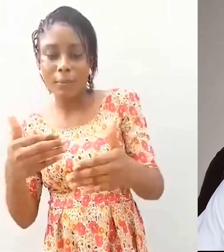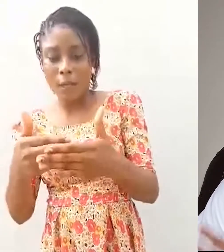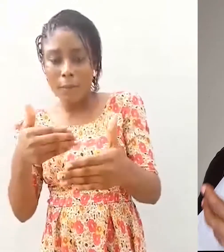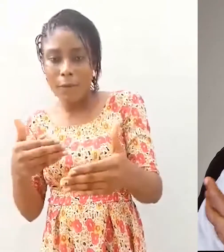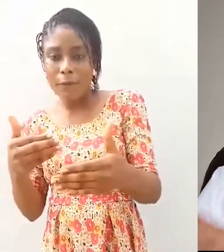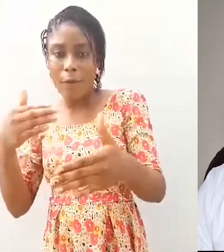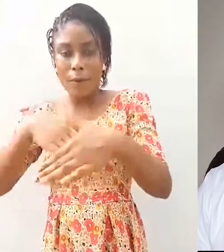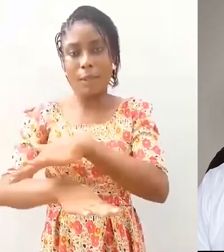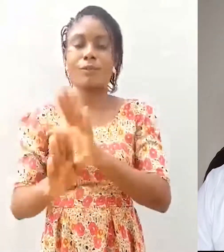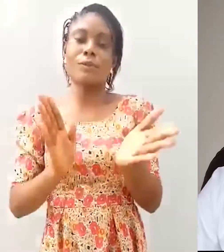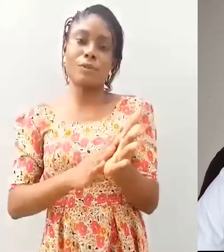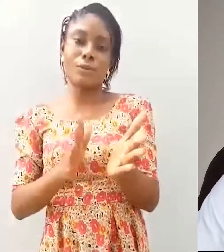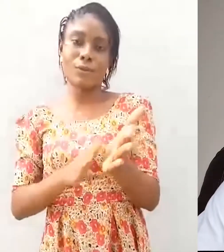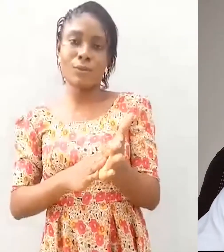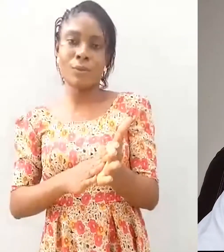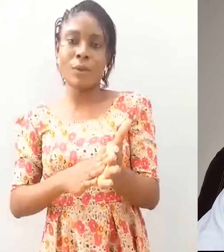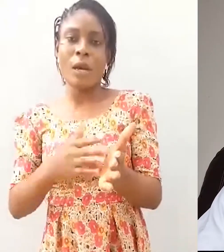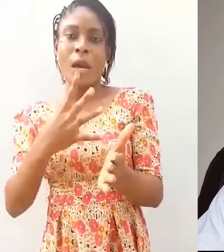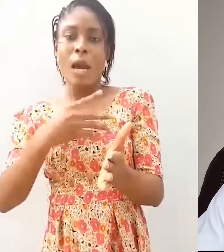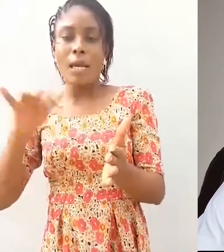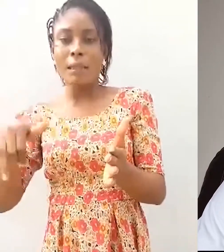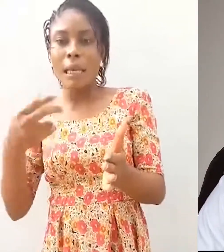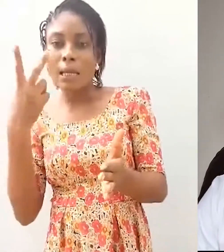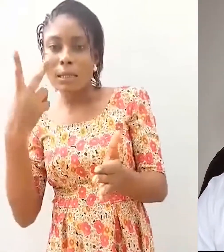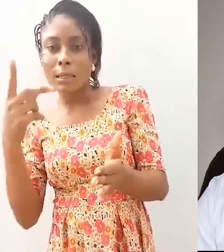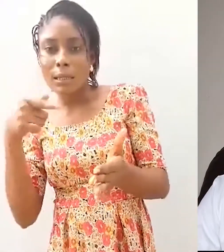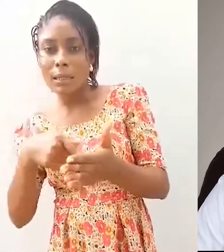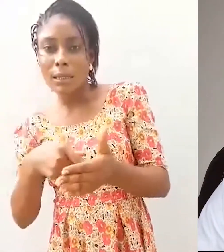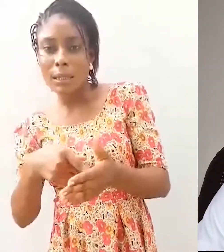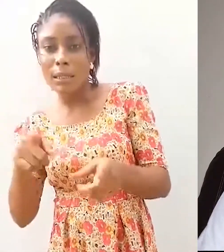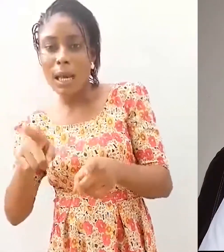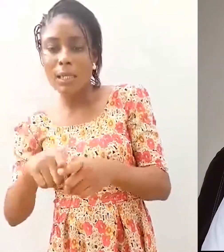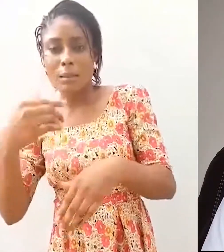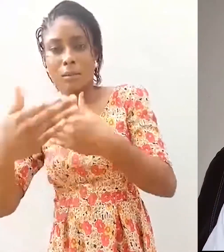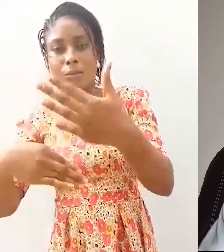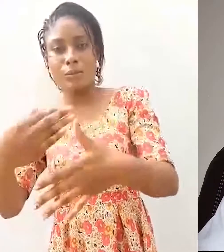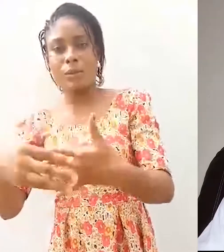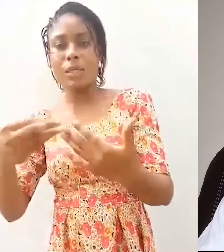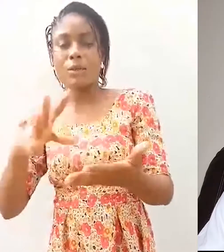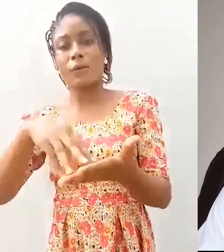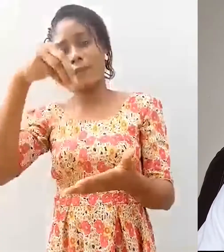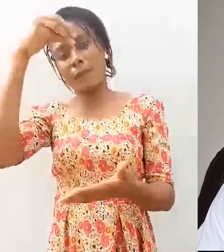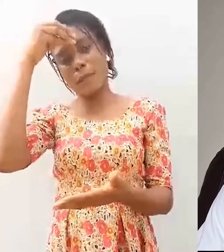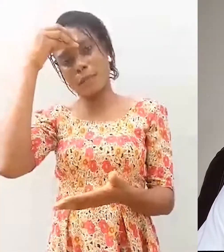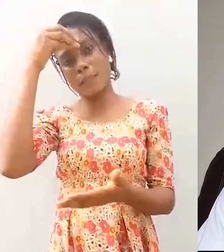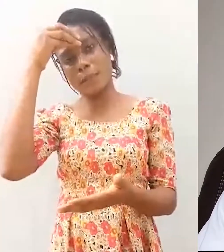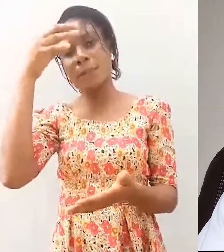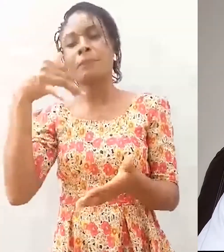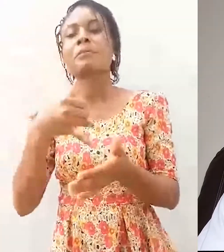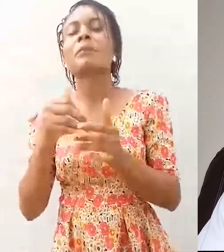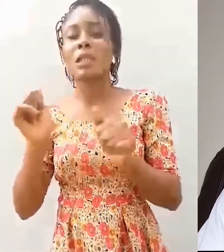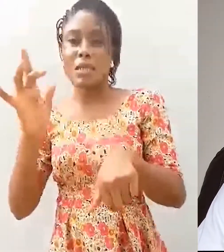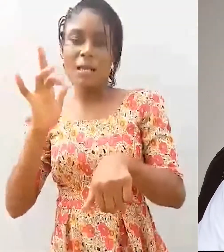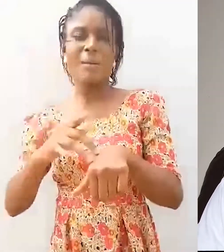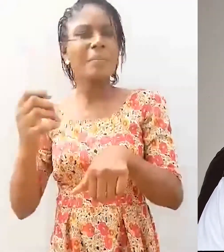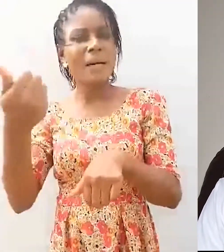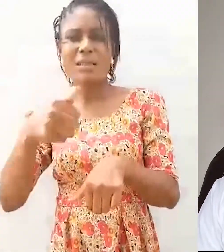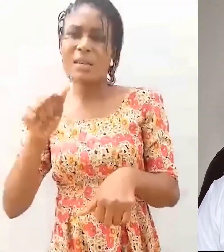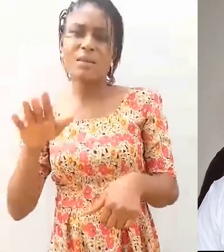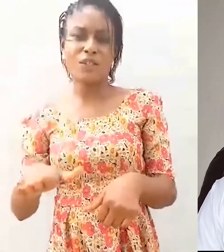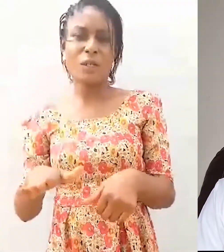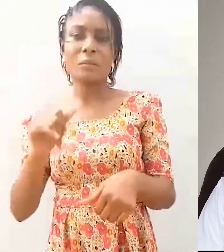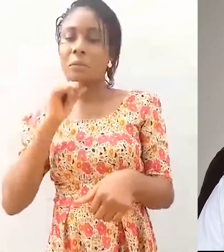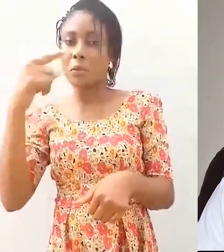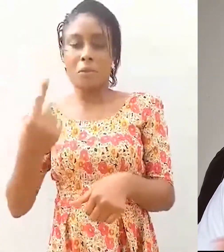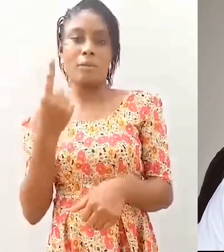access to early sign language before getting to school, and they are all packing all this together as a process